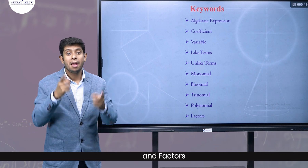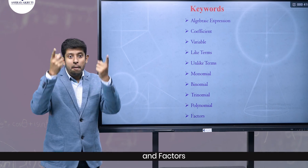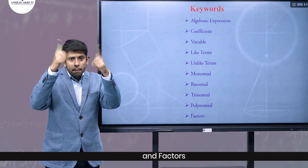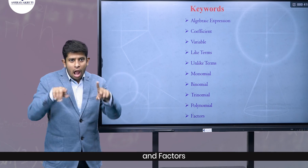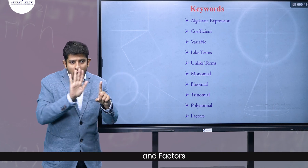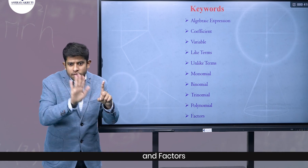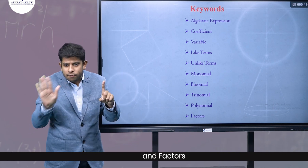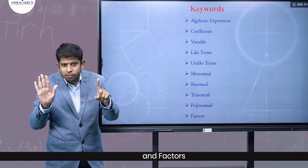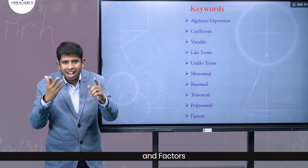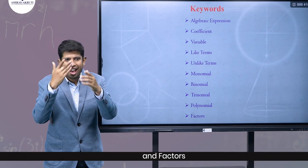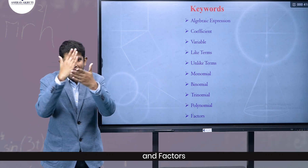and factors.